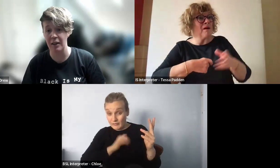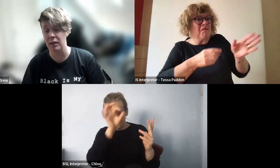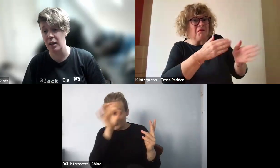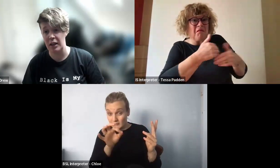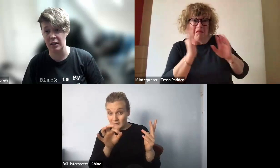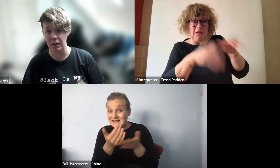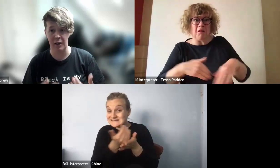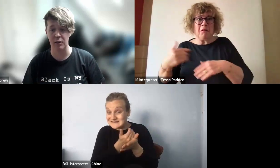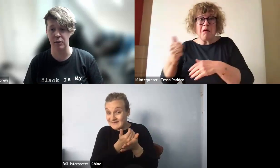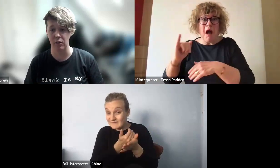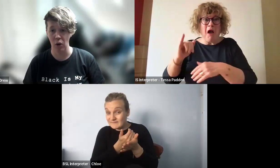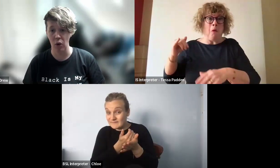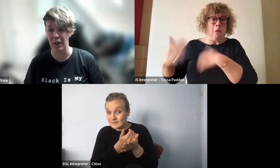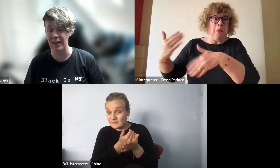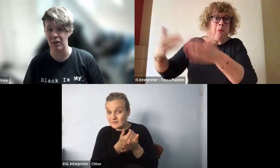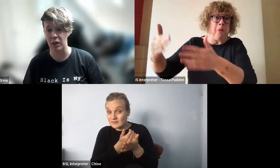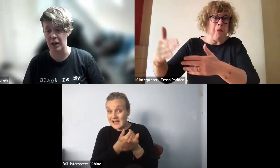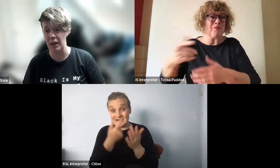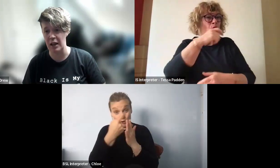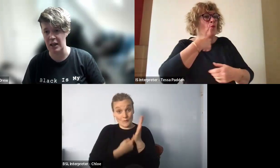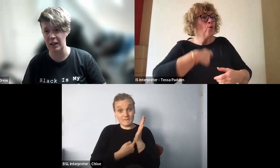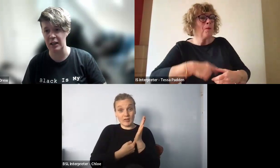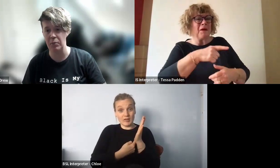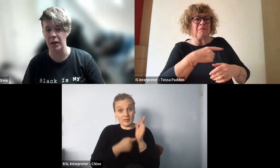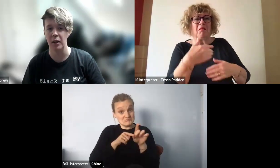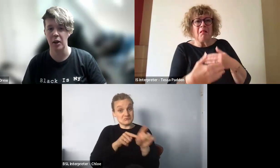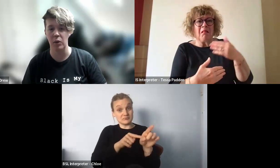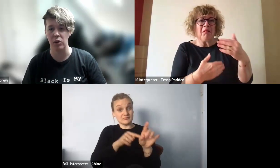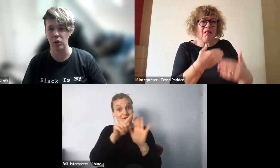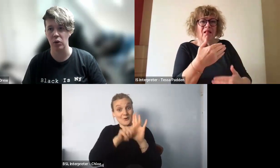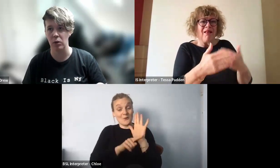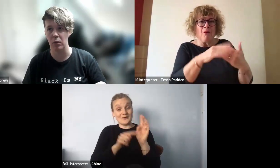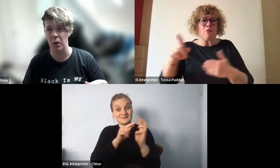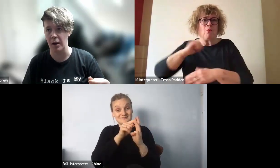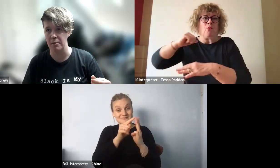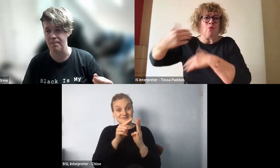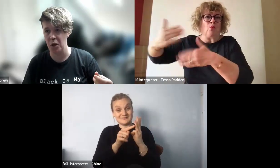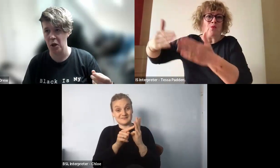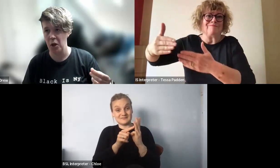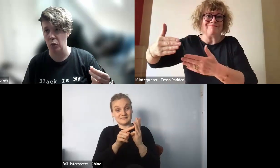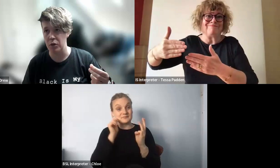safe, and in the case of law, is actually in keeping with your